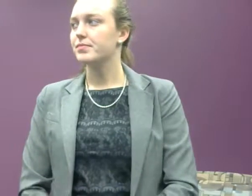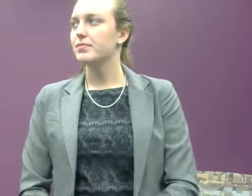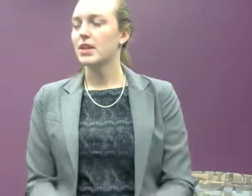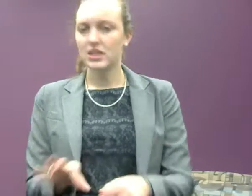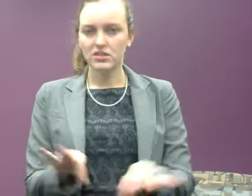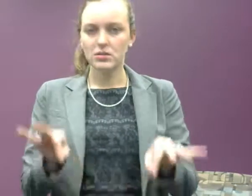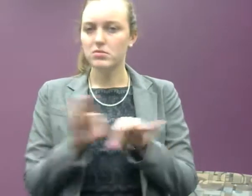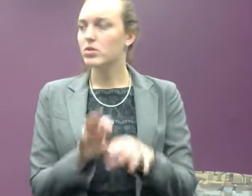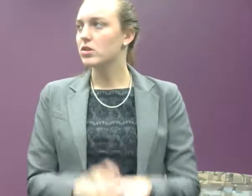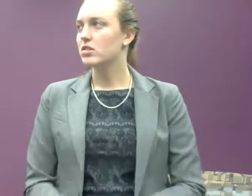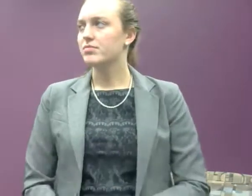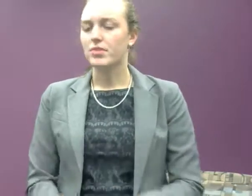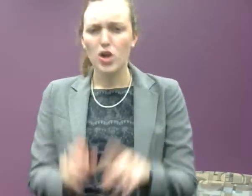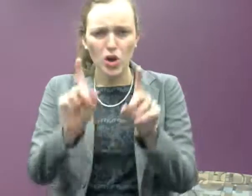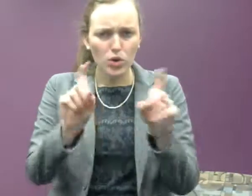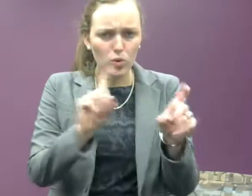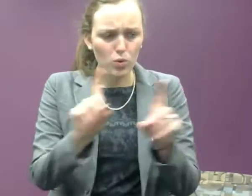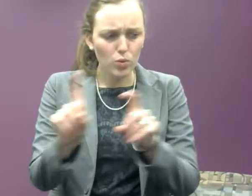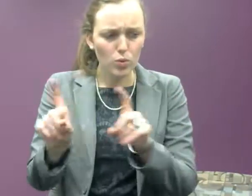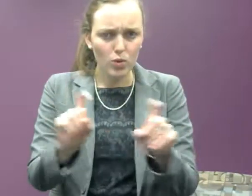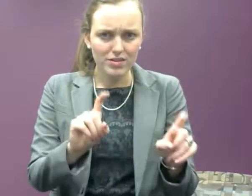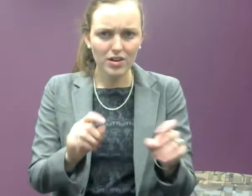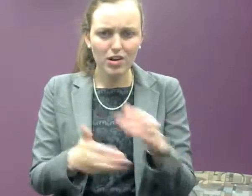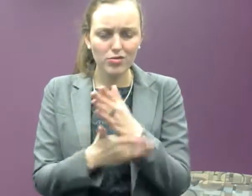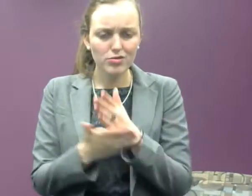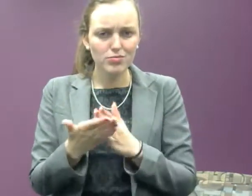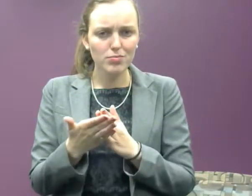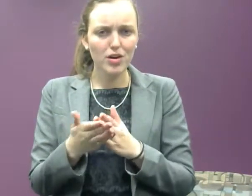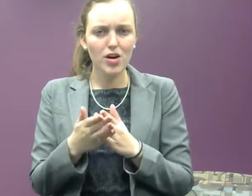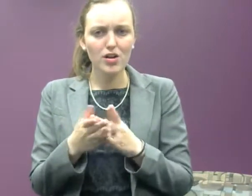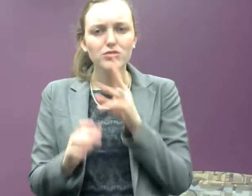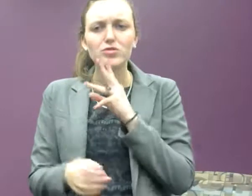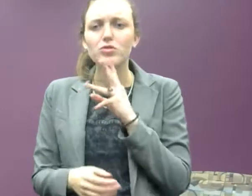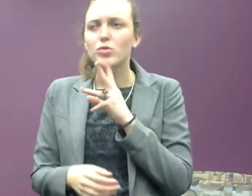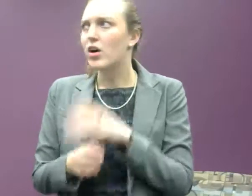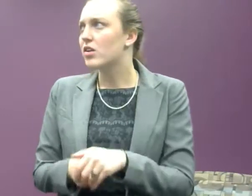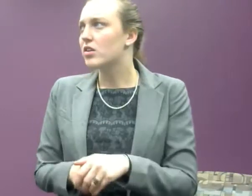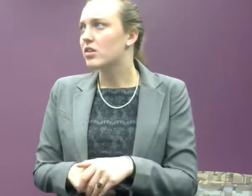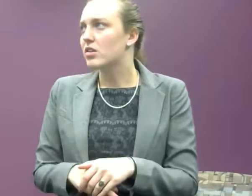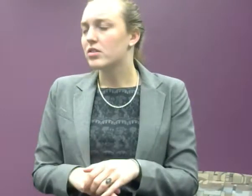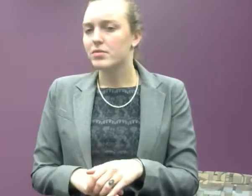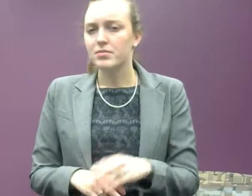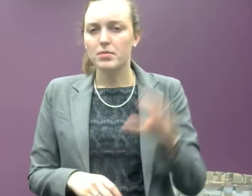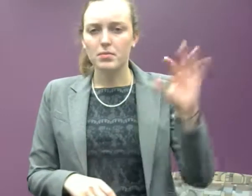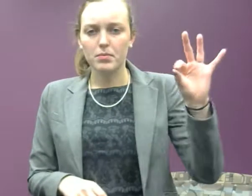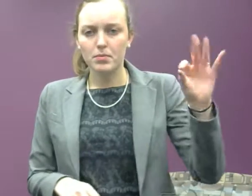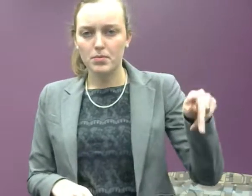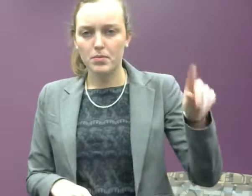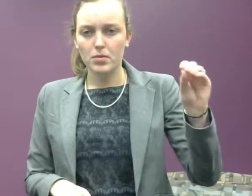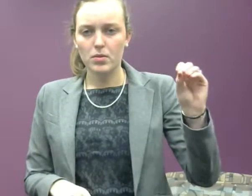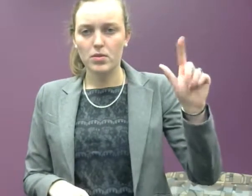Yeah. Okay, any questions about the properties of water? Polarity, cohesion, adhesion. This is called